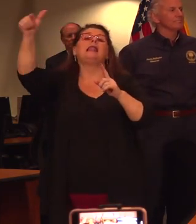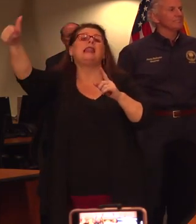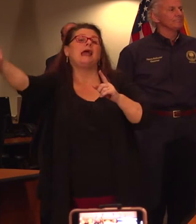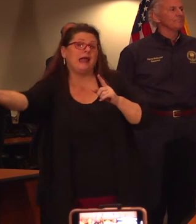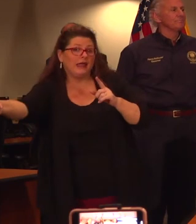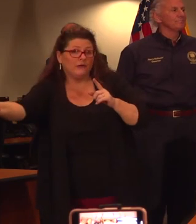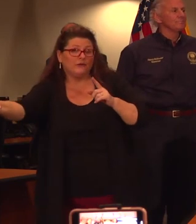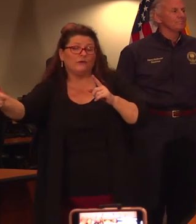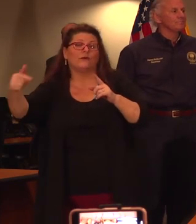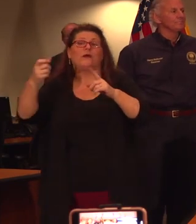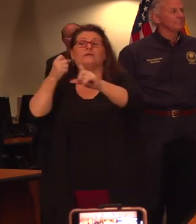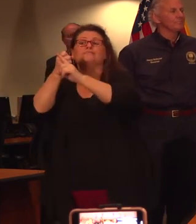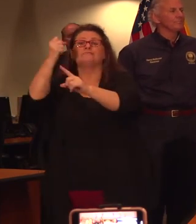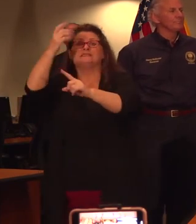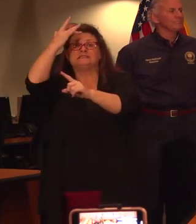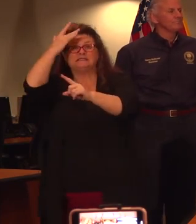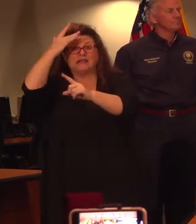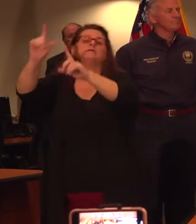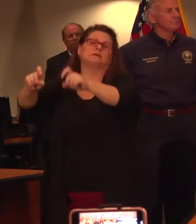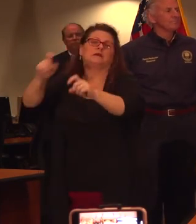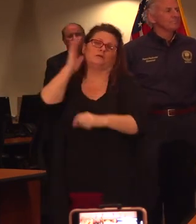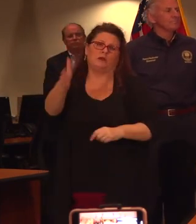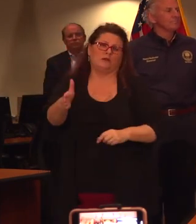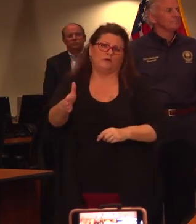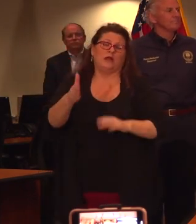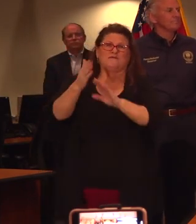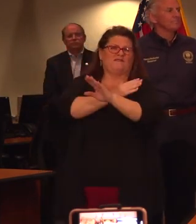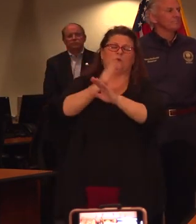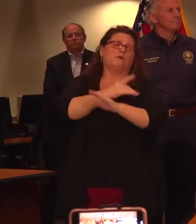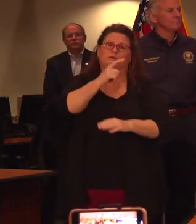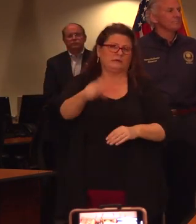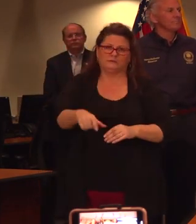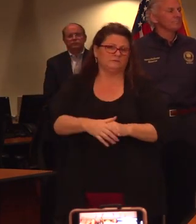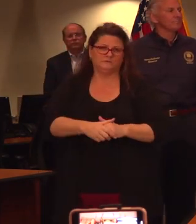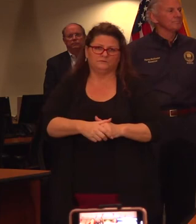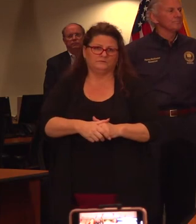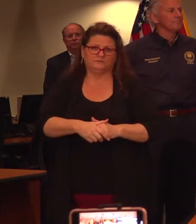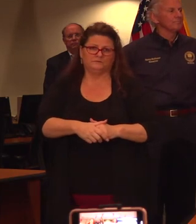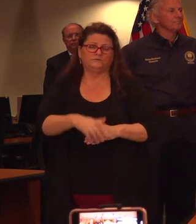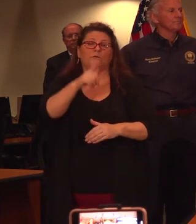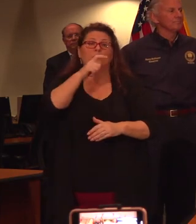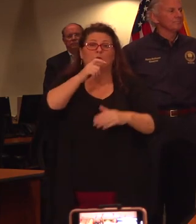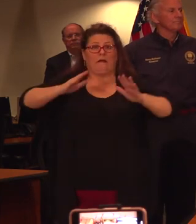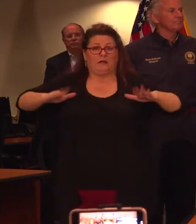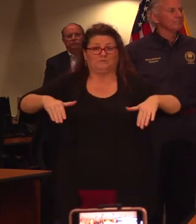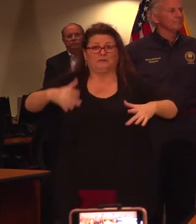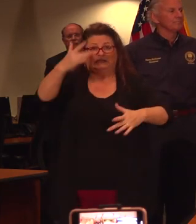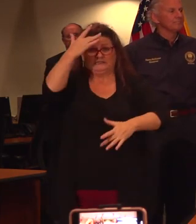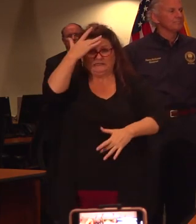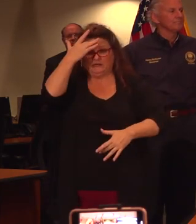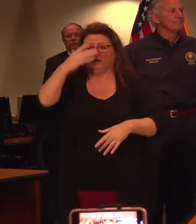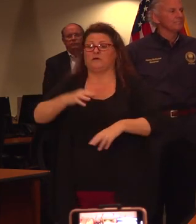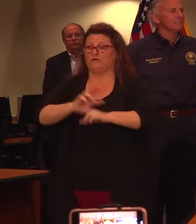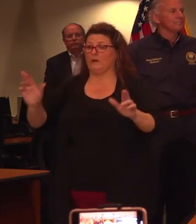people when they have symptoms. So screening for using a test to screen people to return to work who are not sick, it's better to